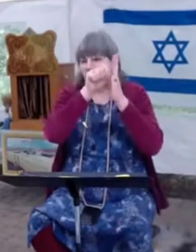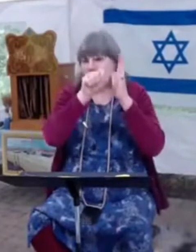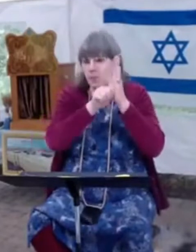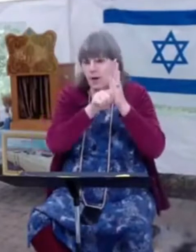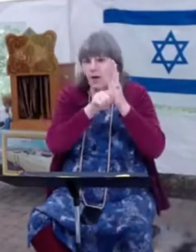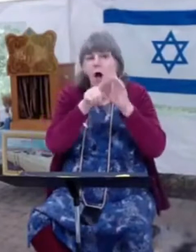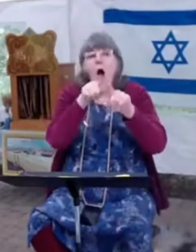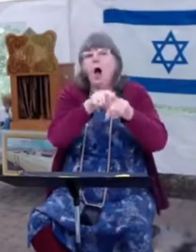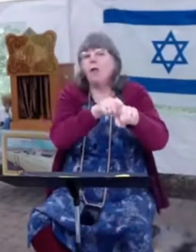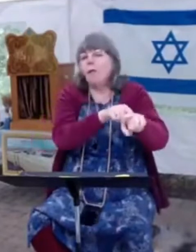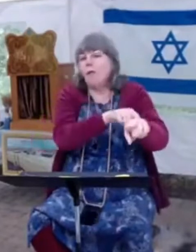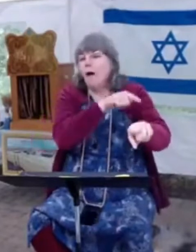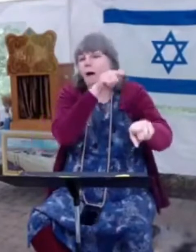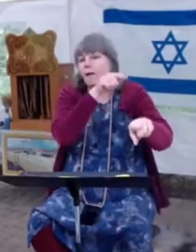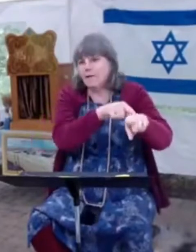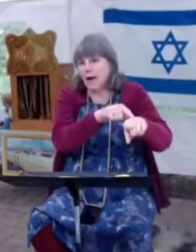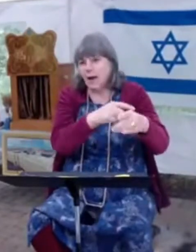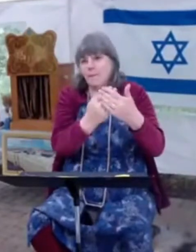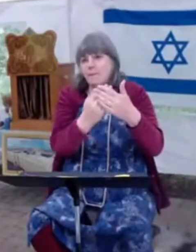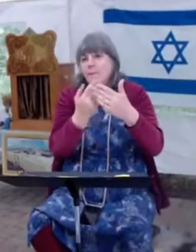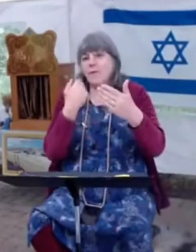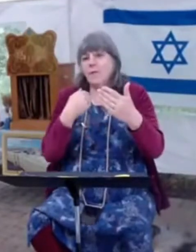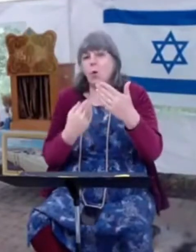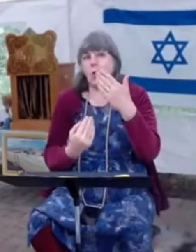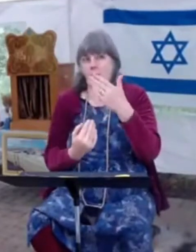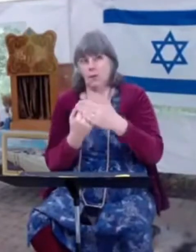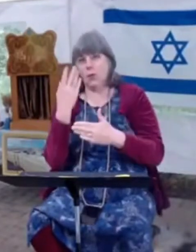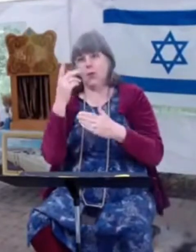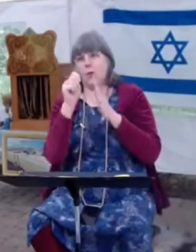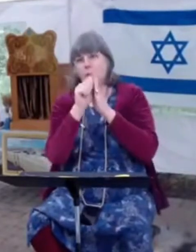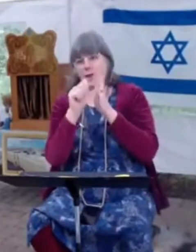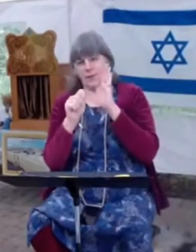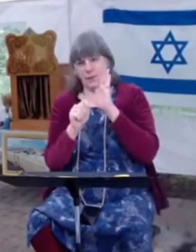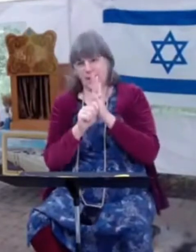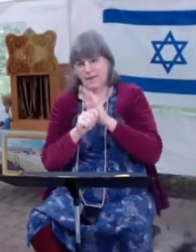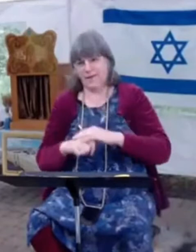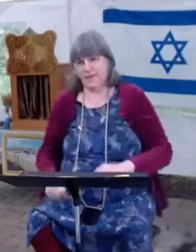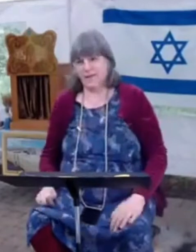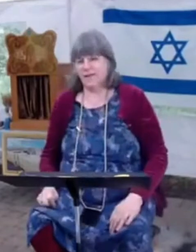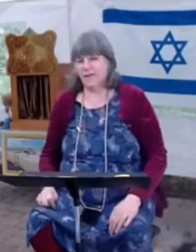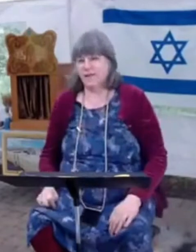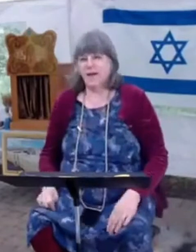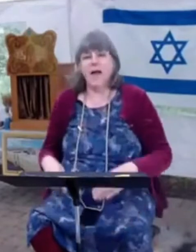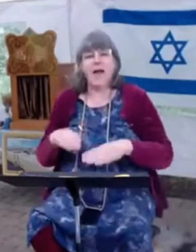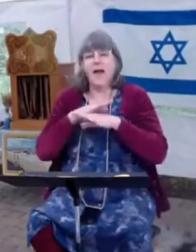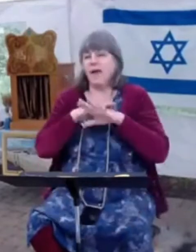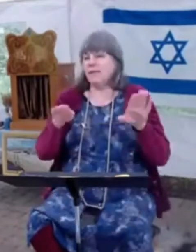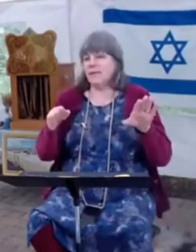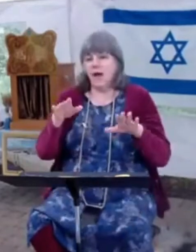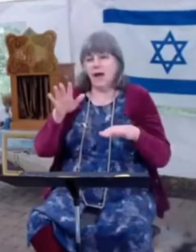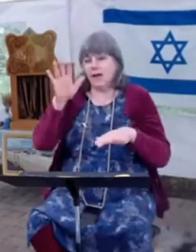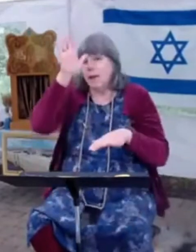So as you can see by all that, the Besorah, the gospel, is not a Christian invention.